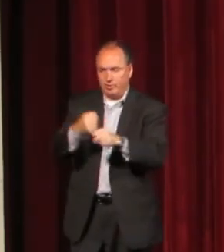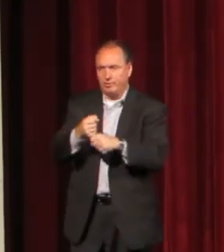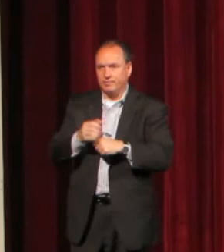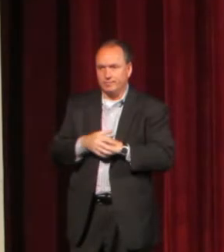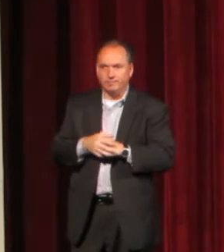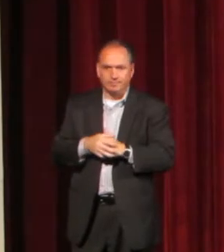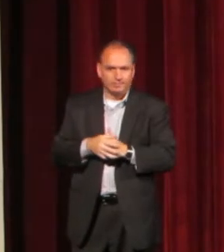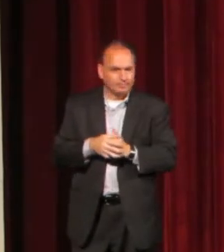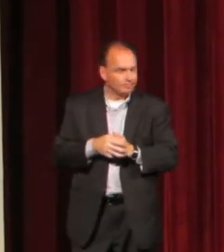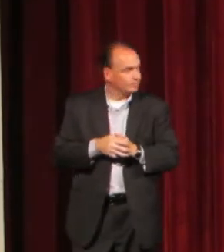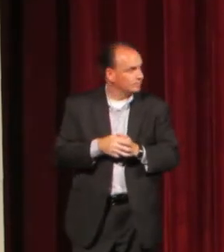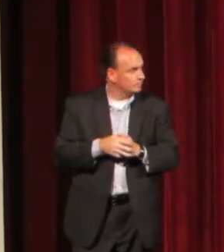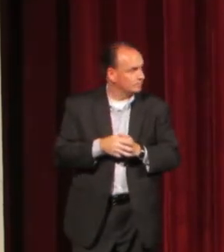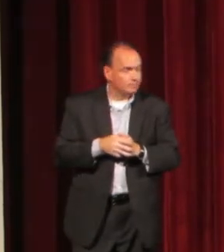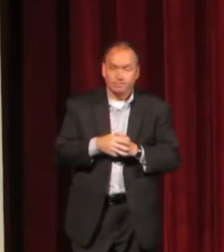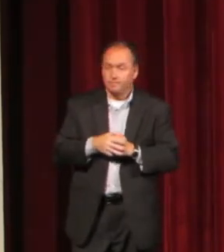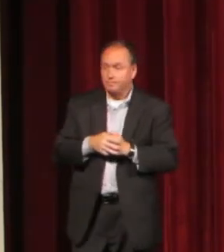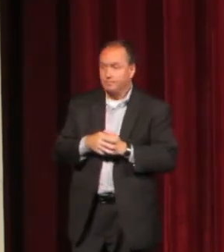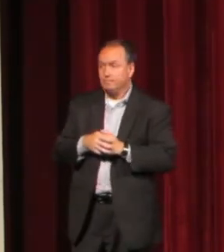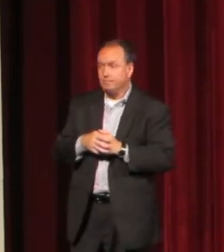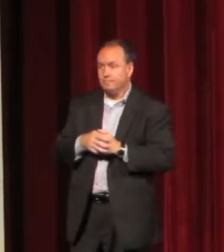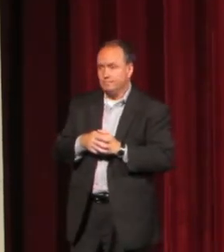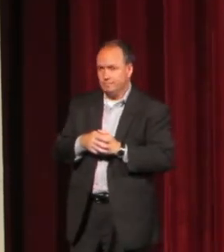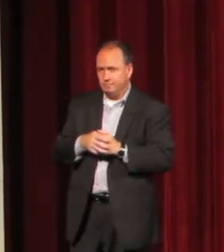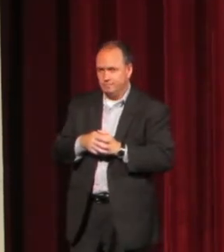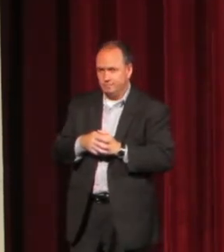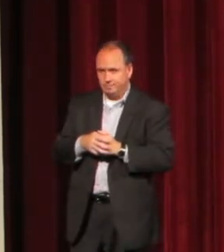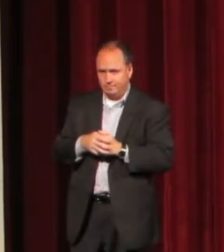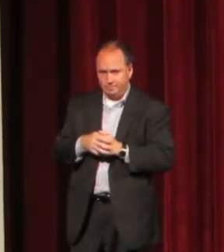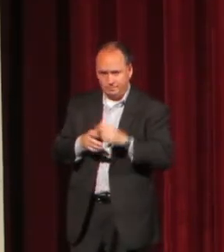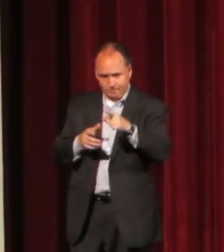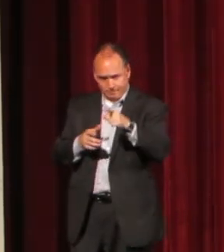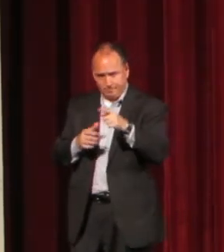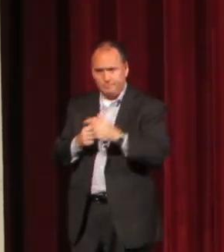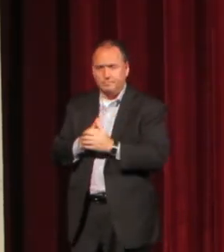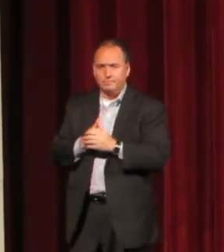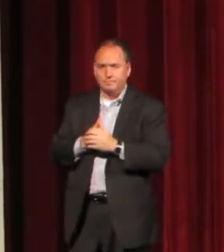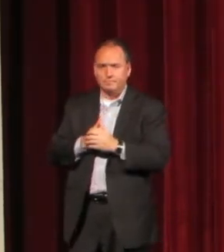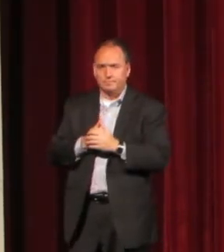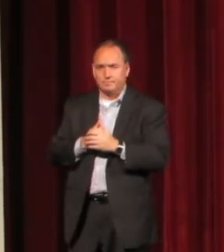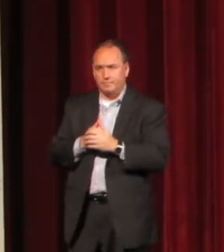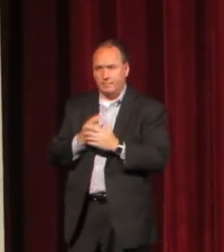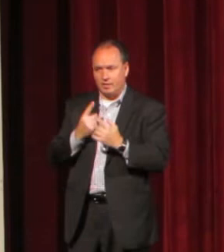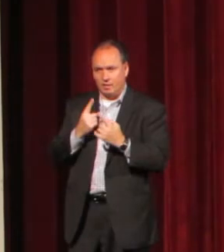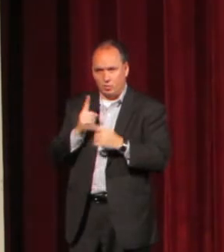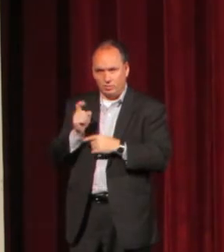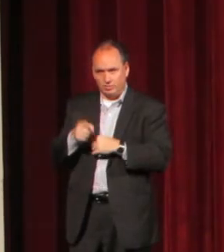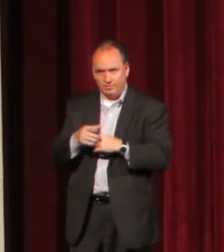Okay.